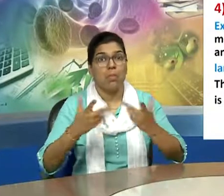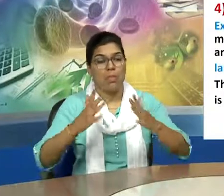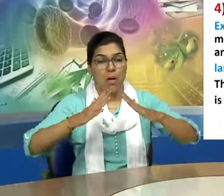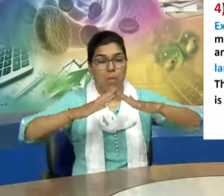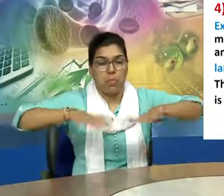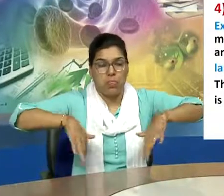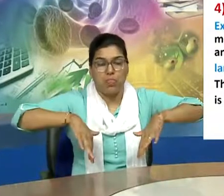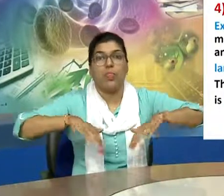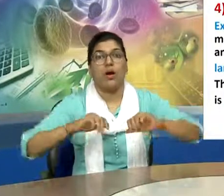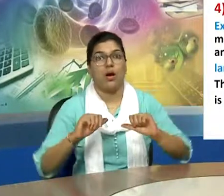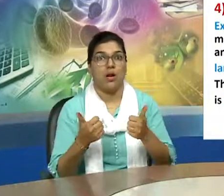result,